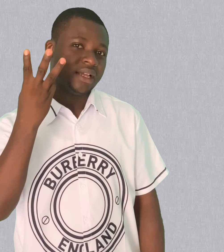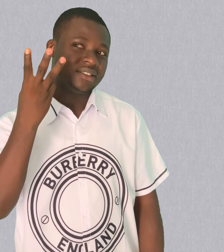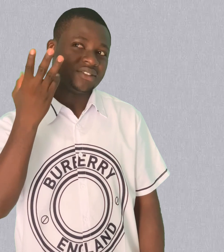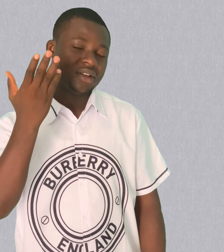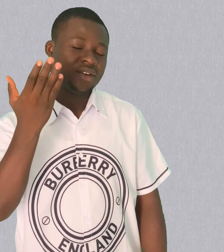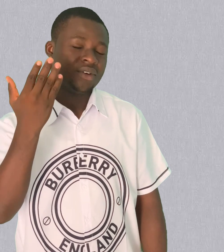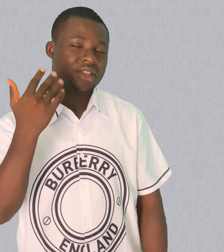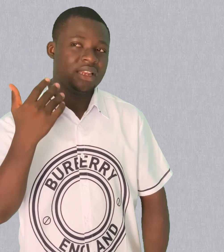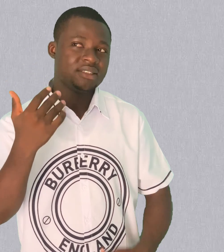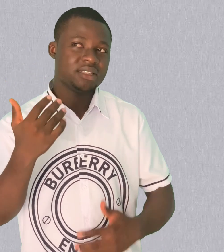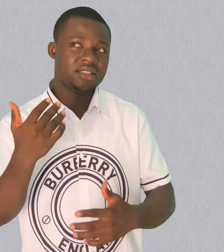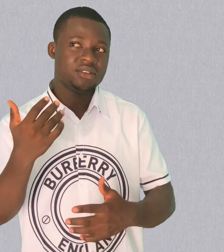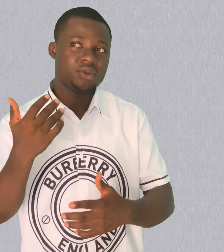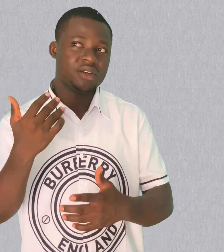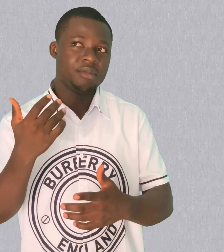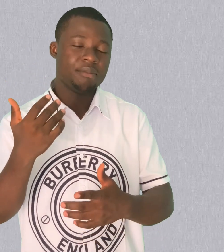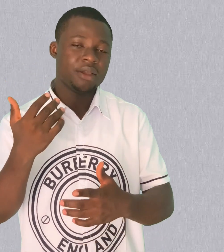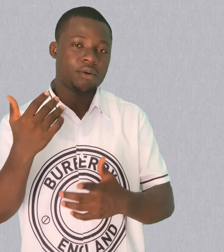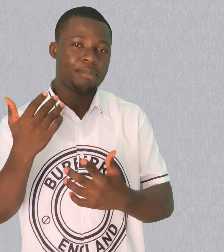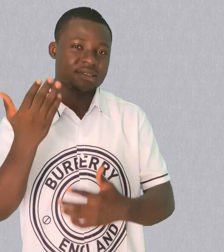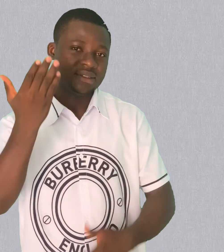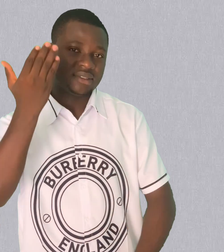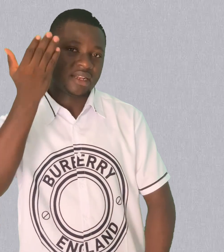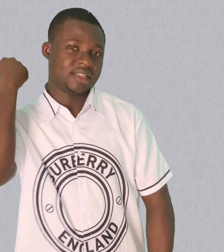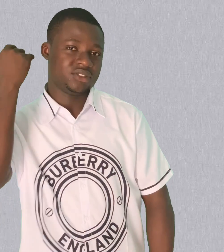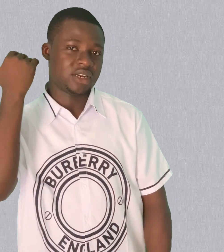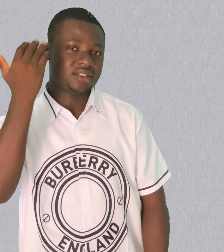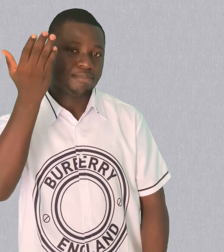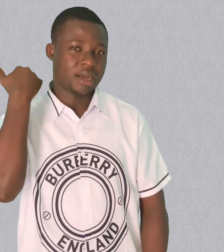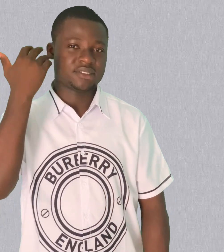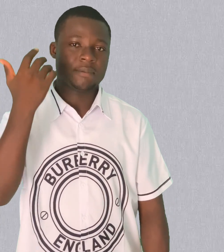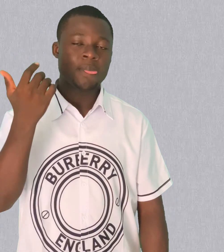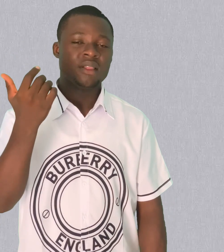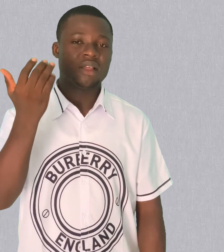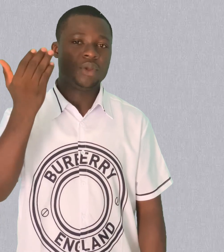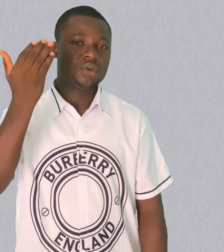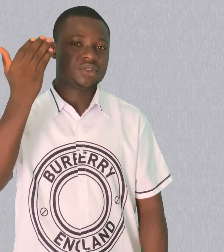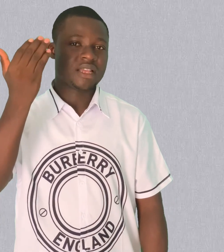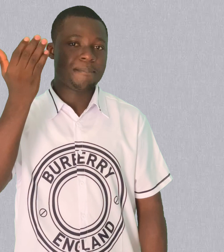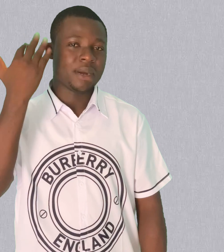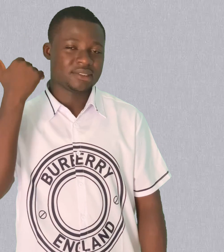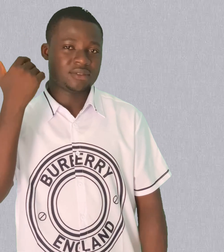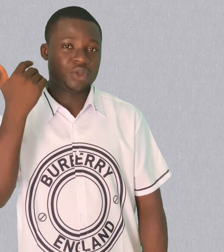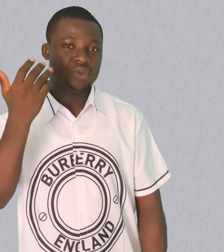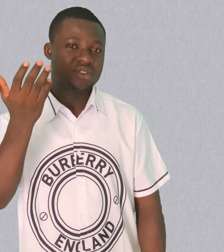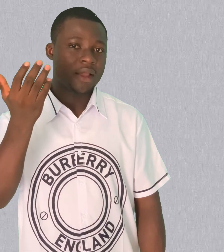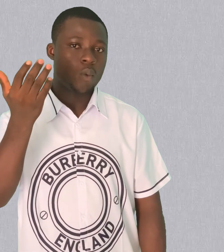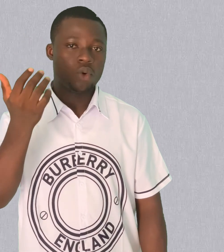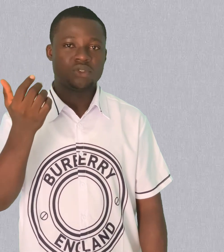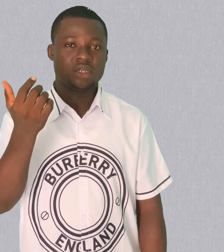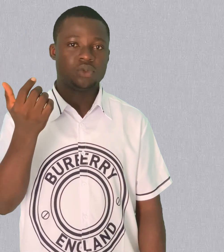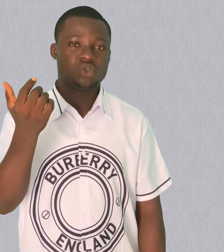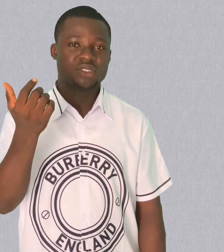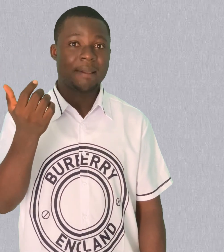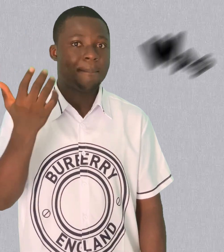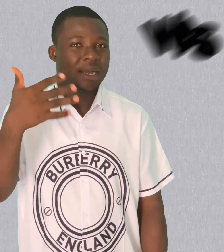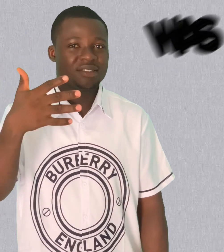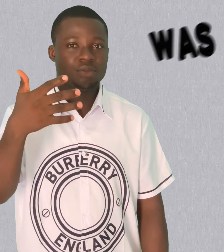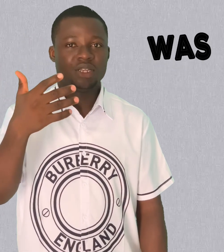this. Okay, let's take it this way. Remember your past is like this, right? Past. Now, when you want to sign past, when you want to sign was, you're going to sign past, but then you're